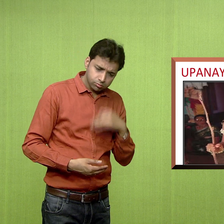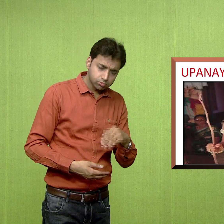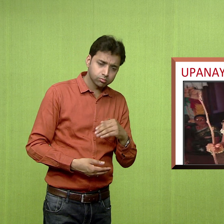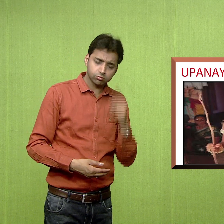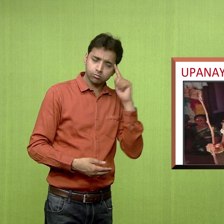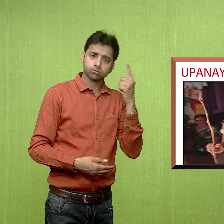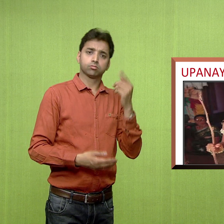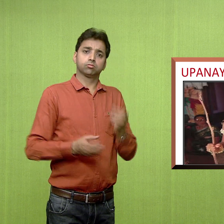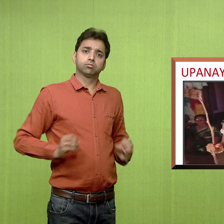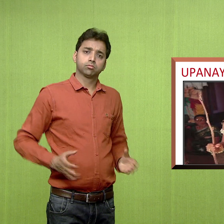education.